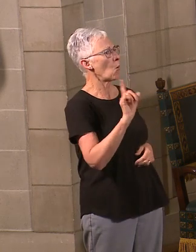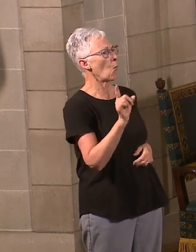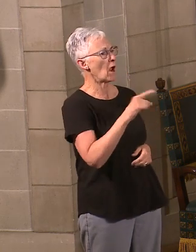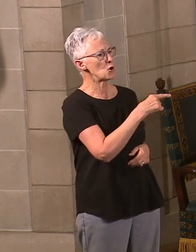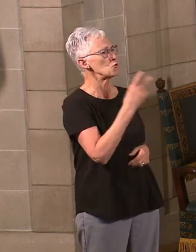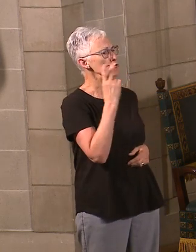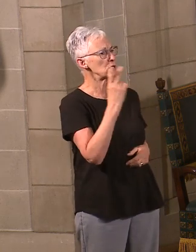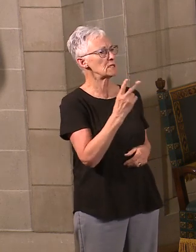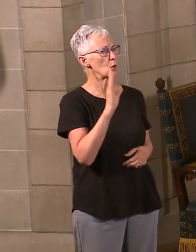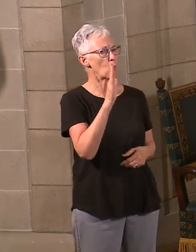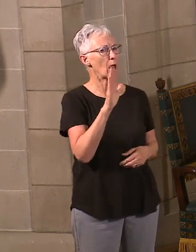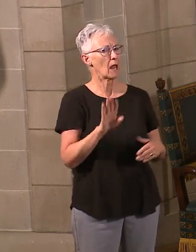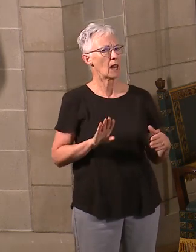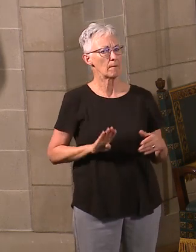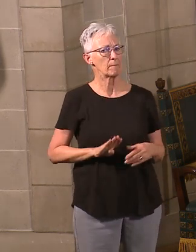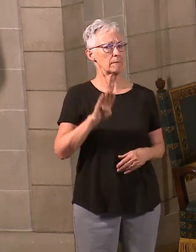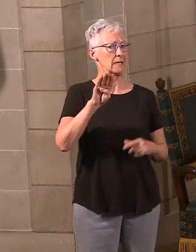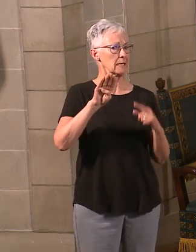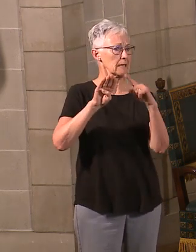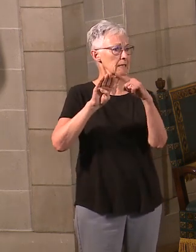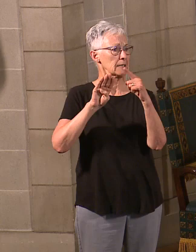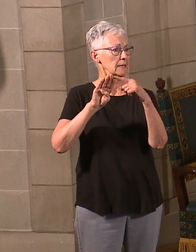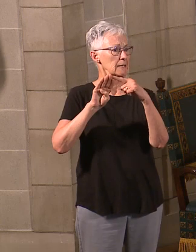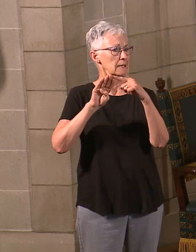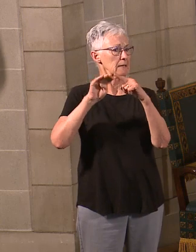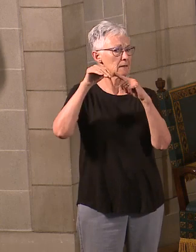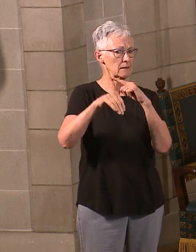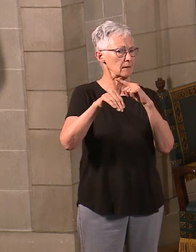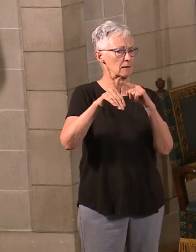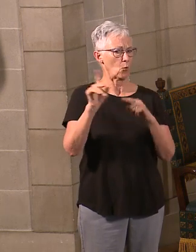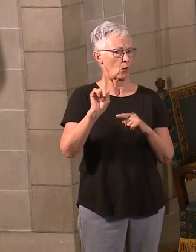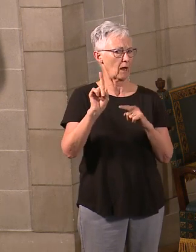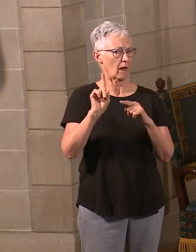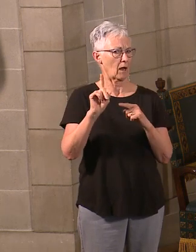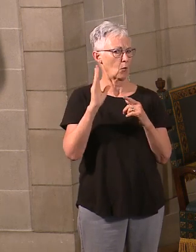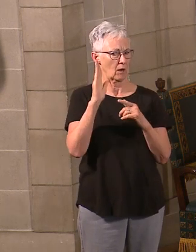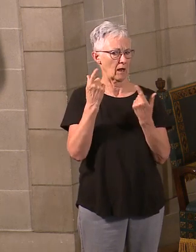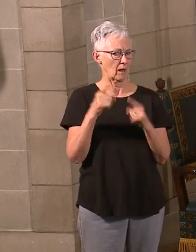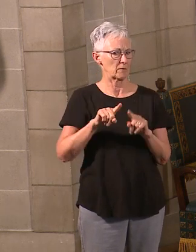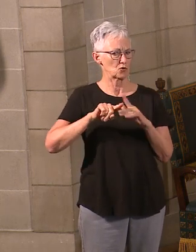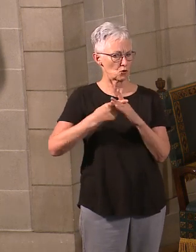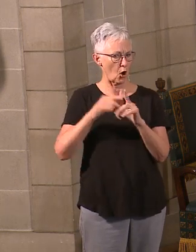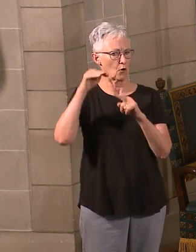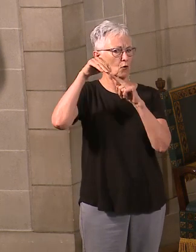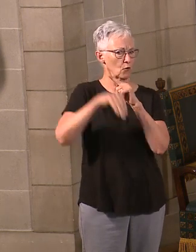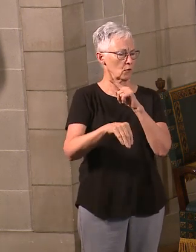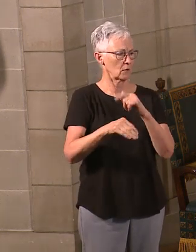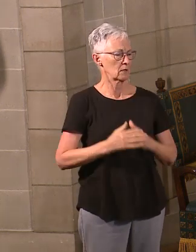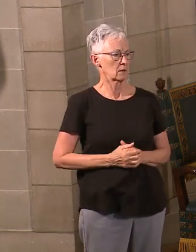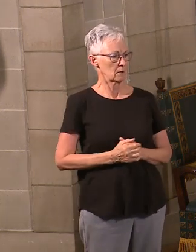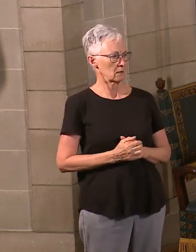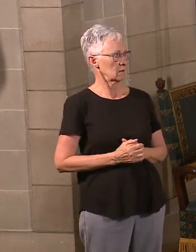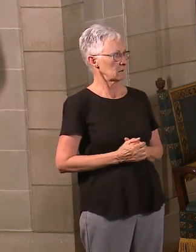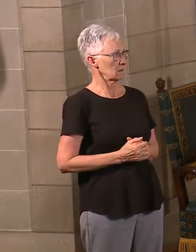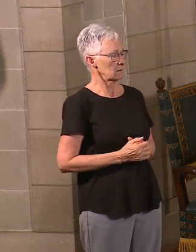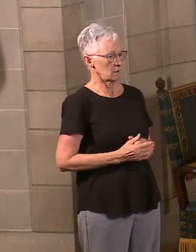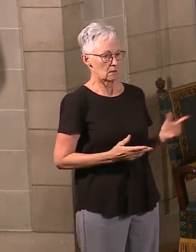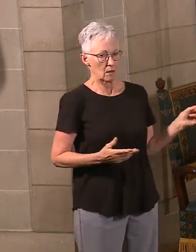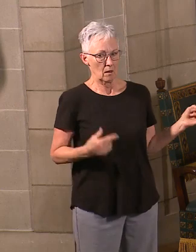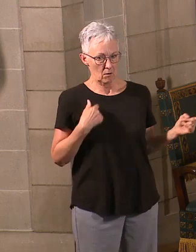now after a month's worth of experience? So, where do we see the peak right now after a month of experience? Again, one of the things you find out about a lot of the models is they're not